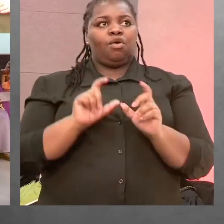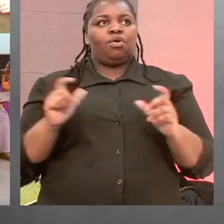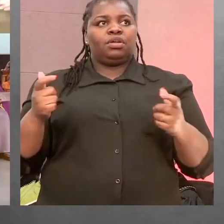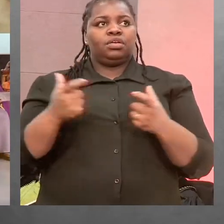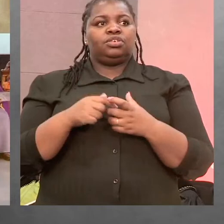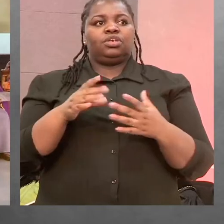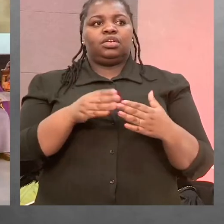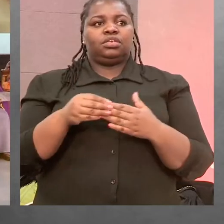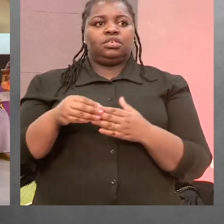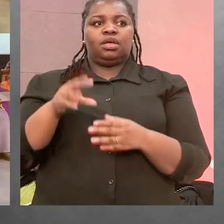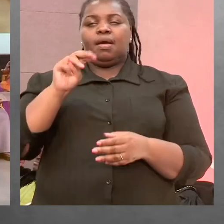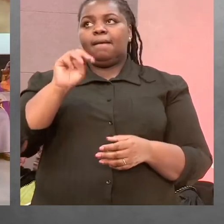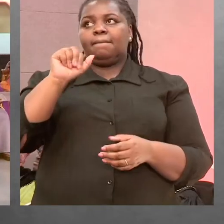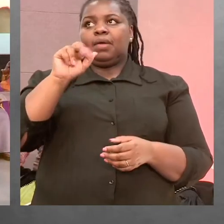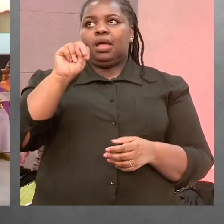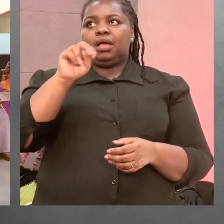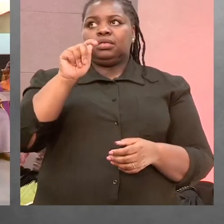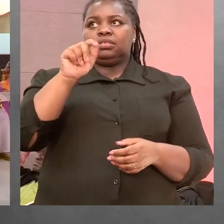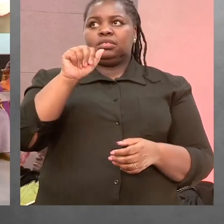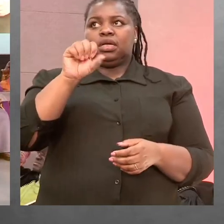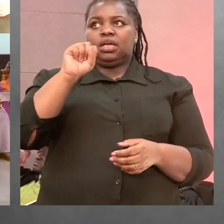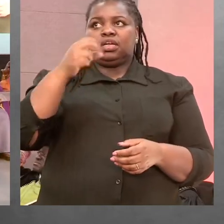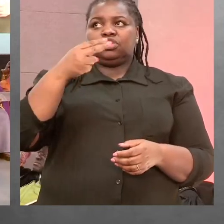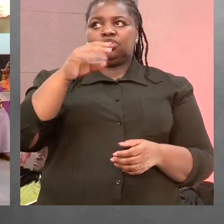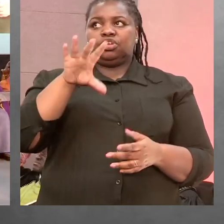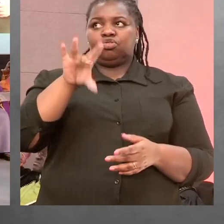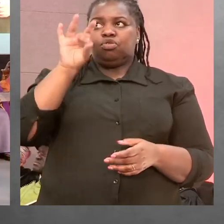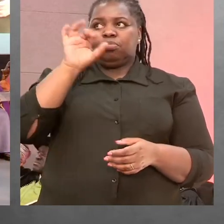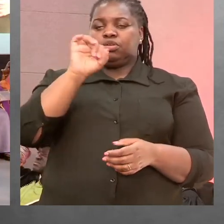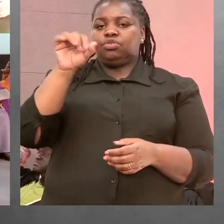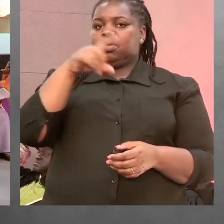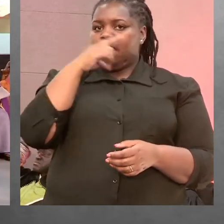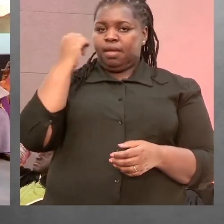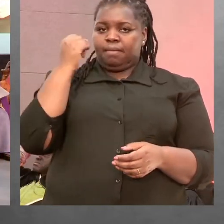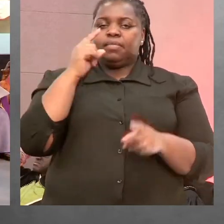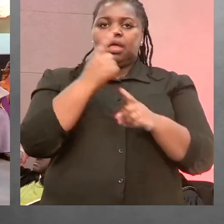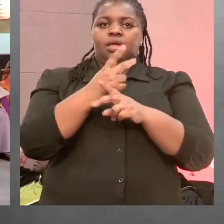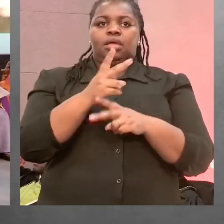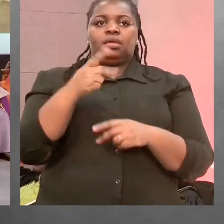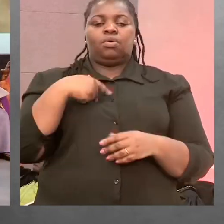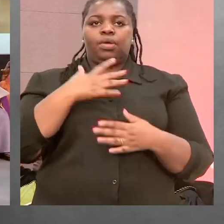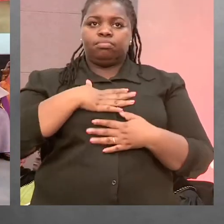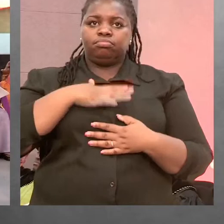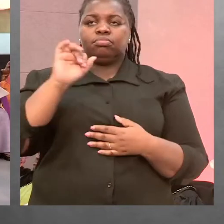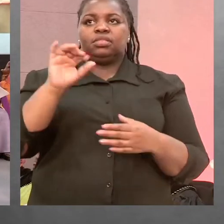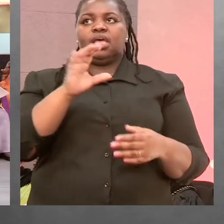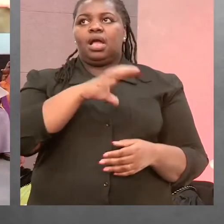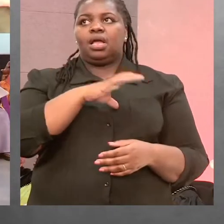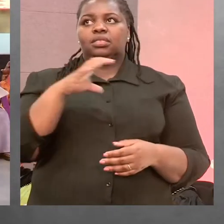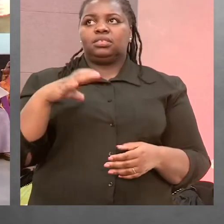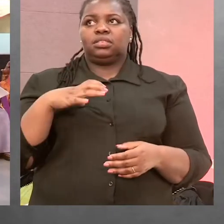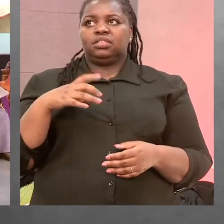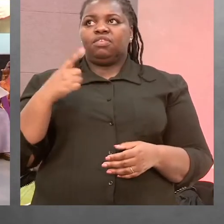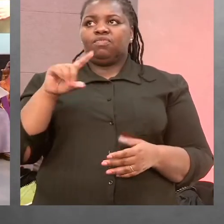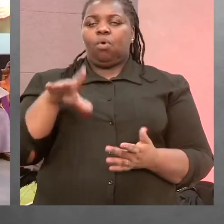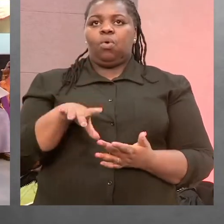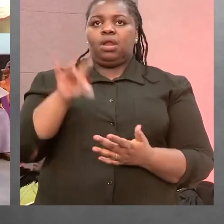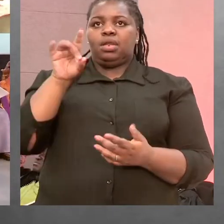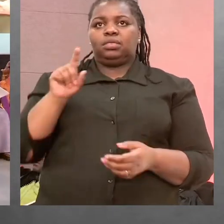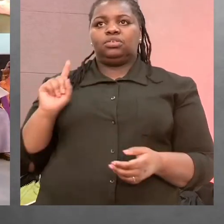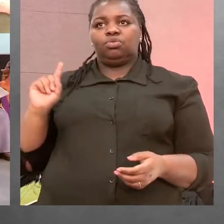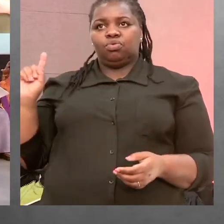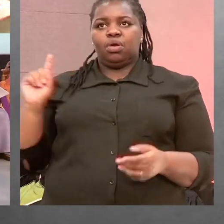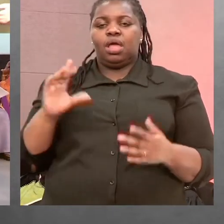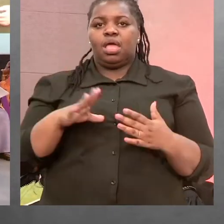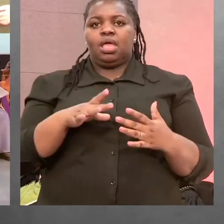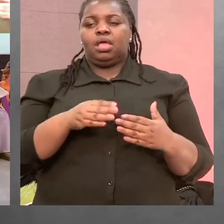led by Dr. Mandashe to nominate your name, and further appreciate council for electing you as